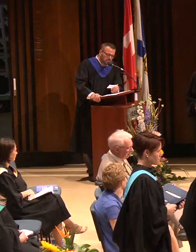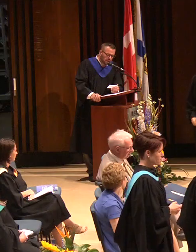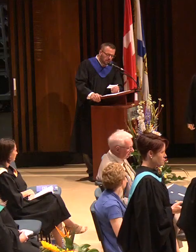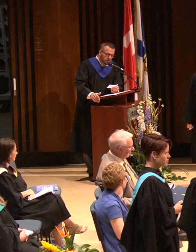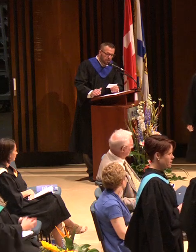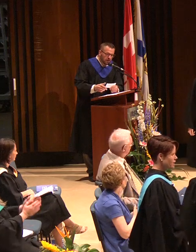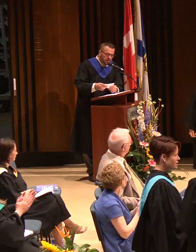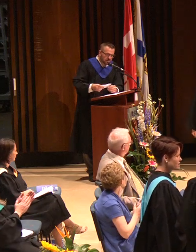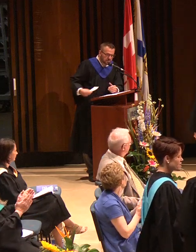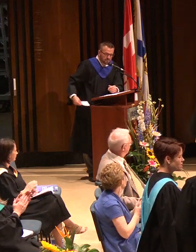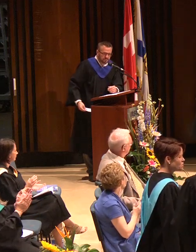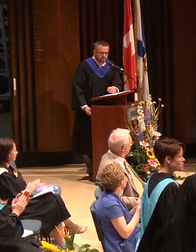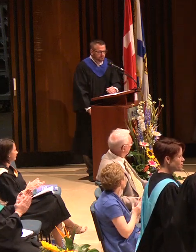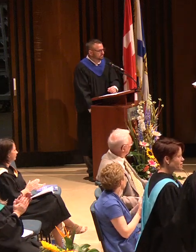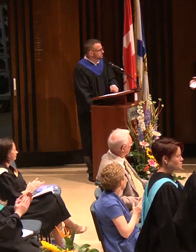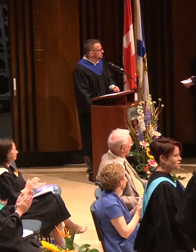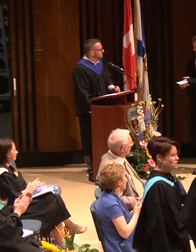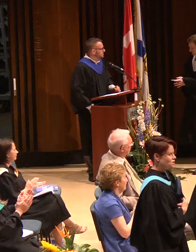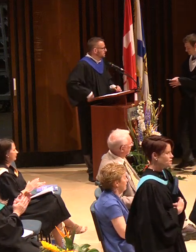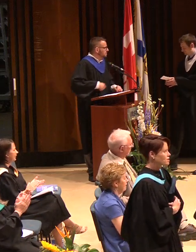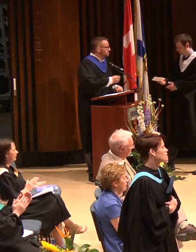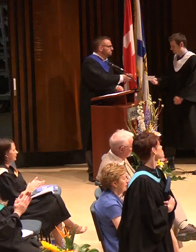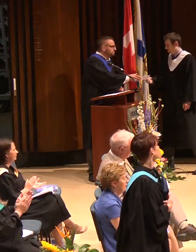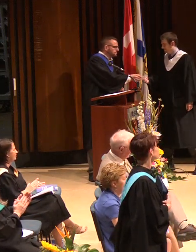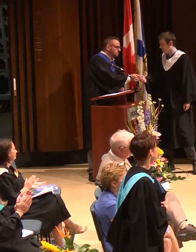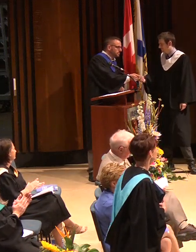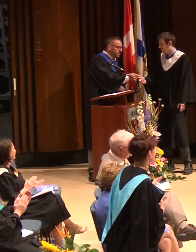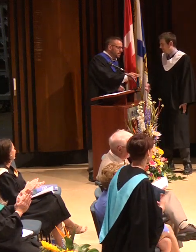Alexandria LeBlanc with honors.